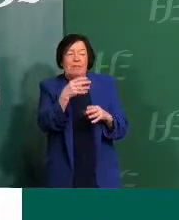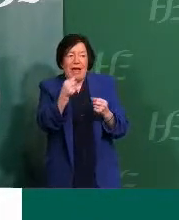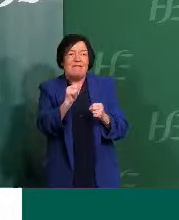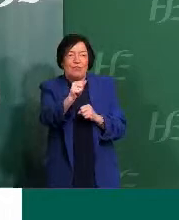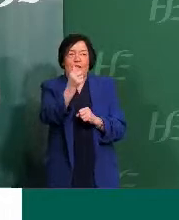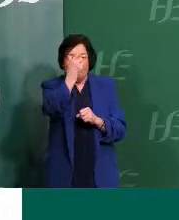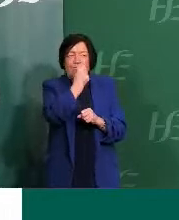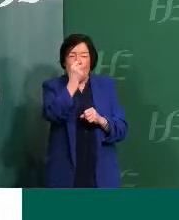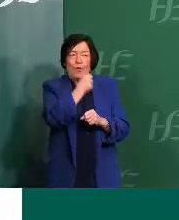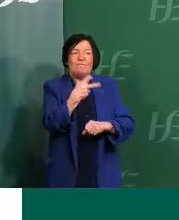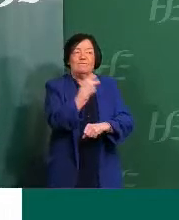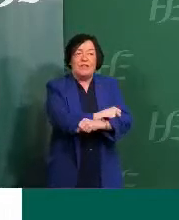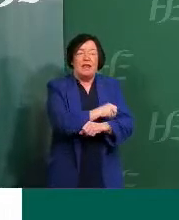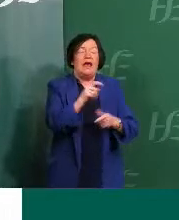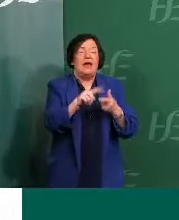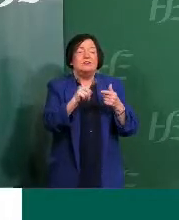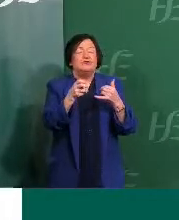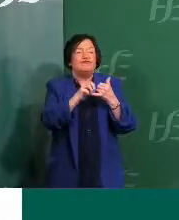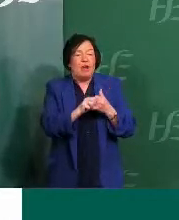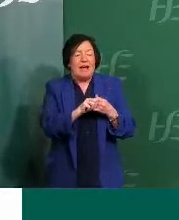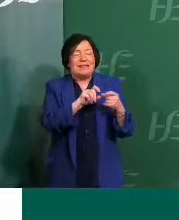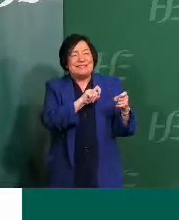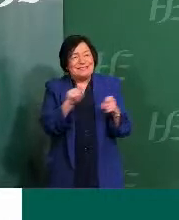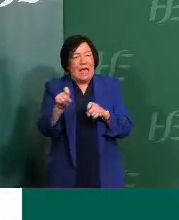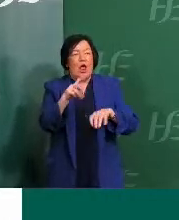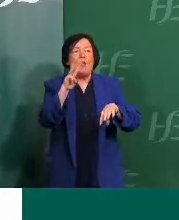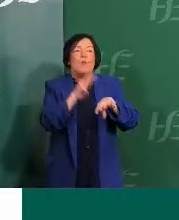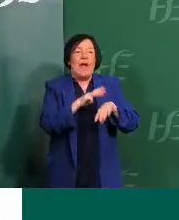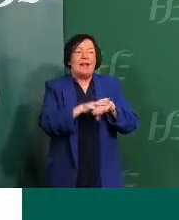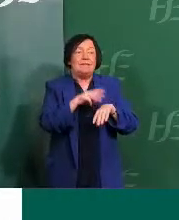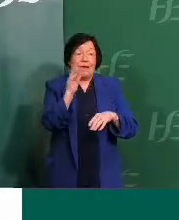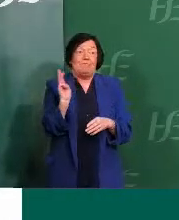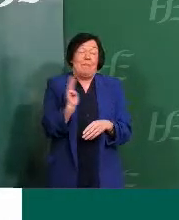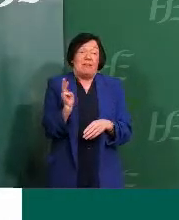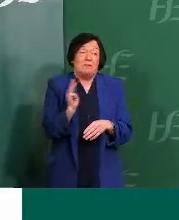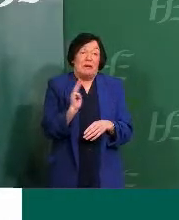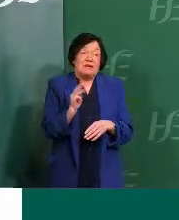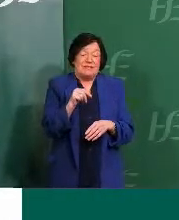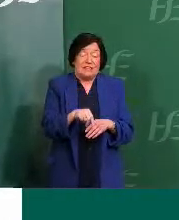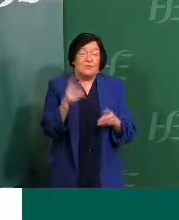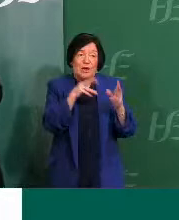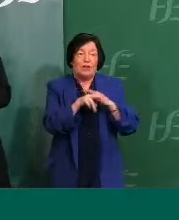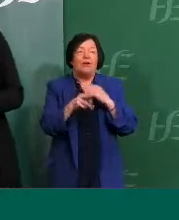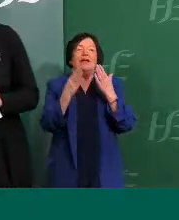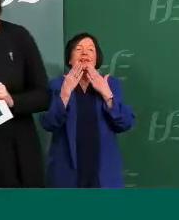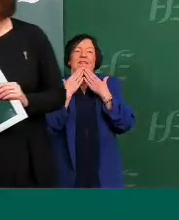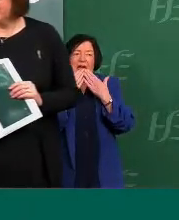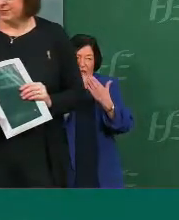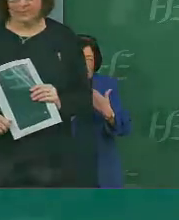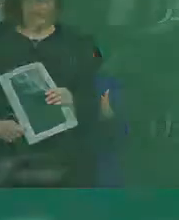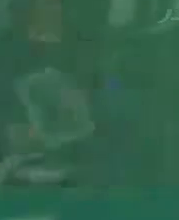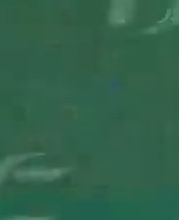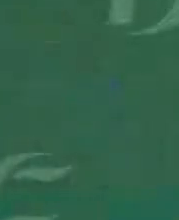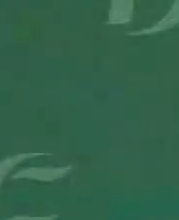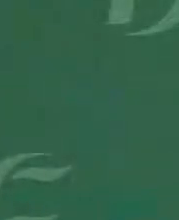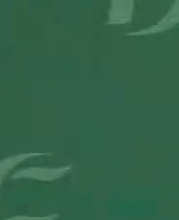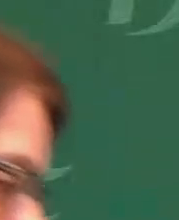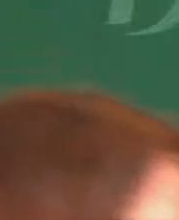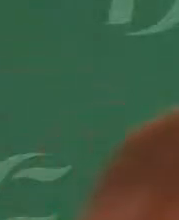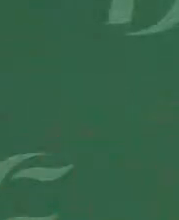flu vaccination and ultimately to try and stay well, if at all possible, this winter. Thank you very much.